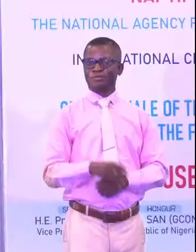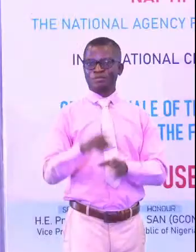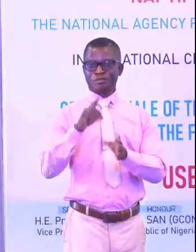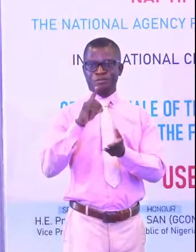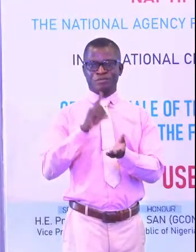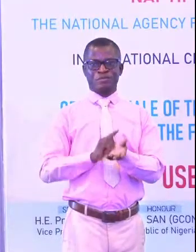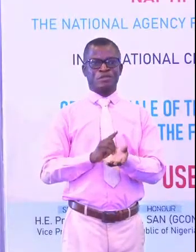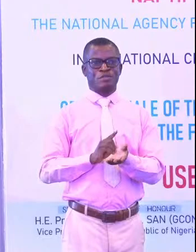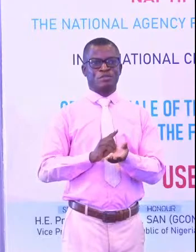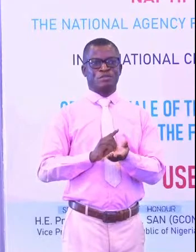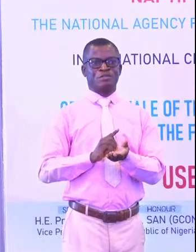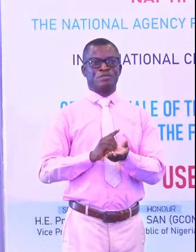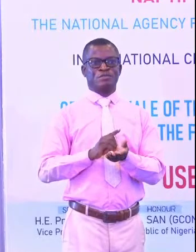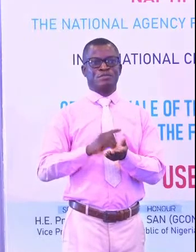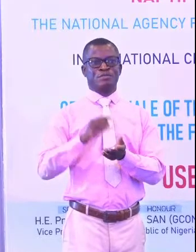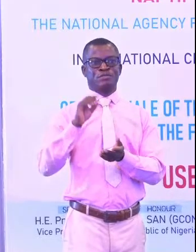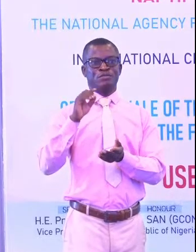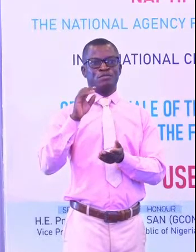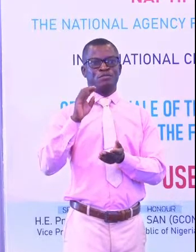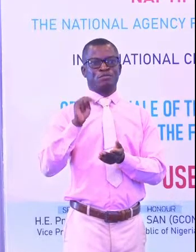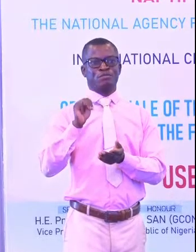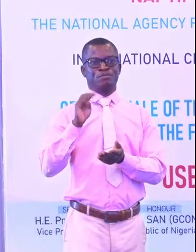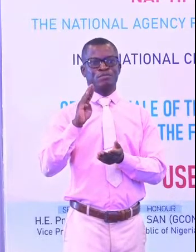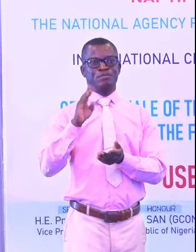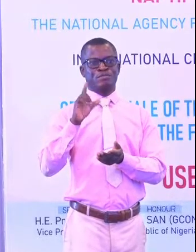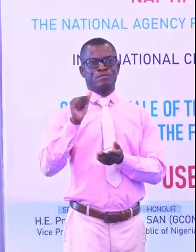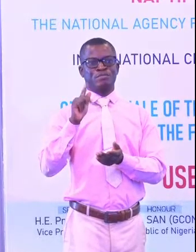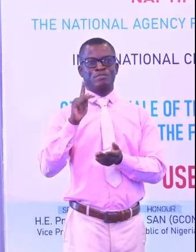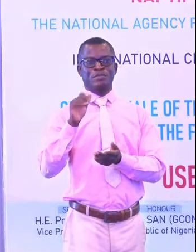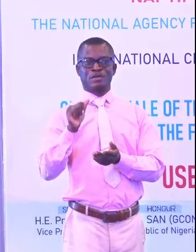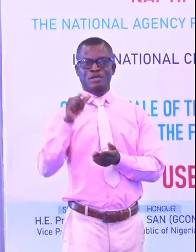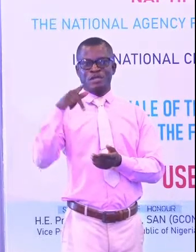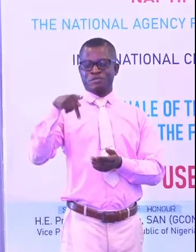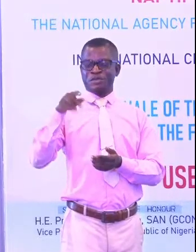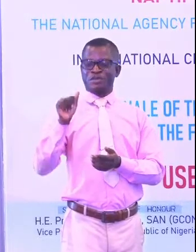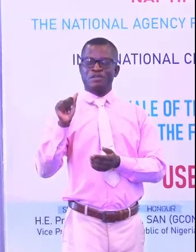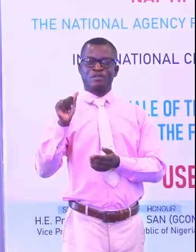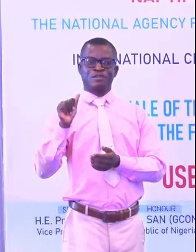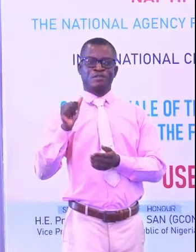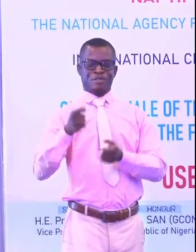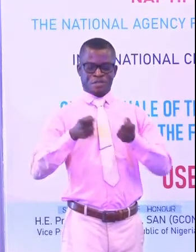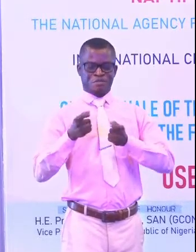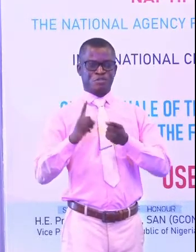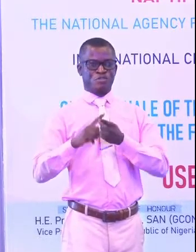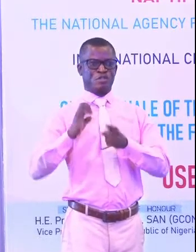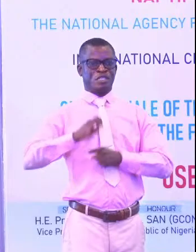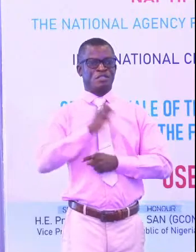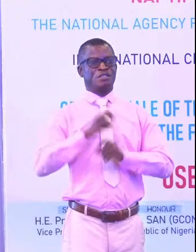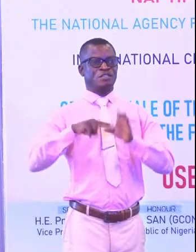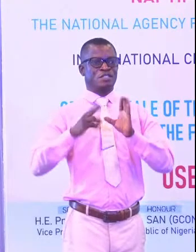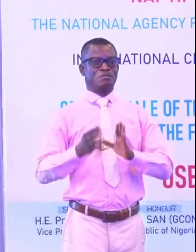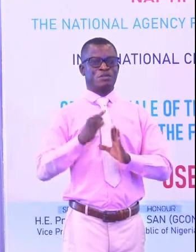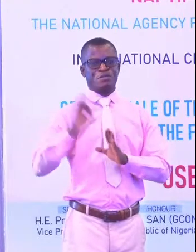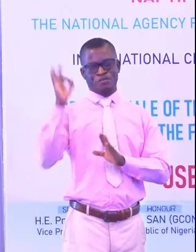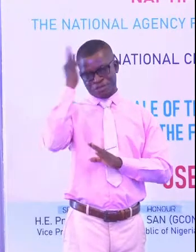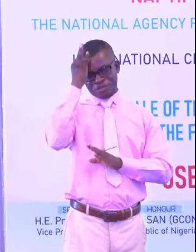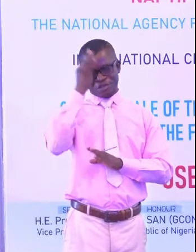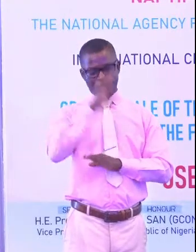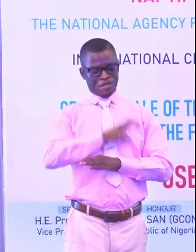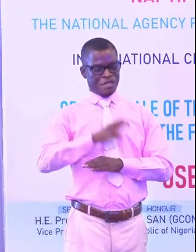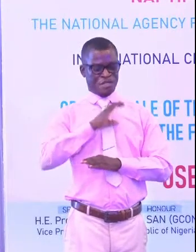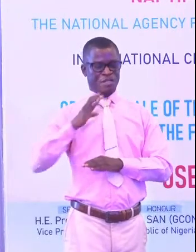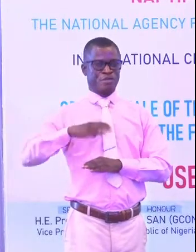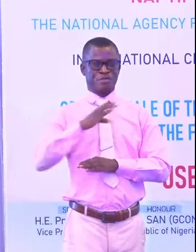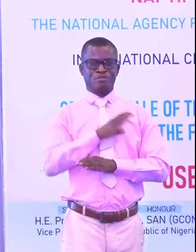Dr. Jofia Nanka Gupar is the PA Admin to the Executive Chairman of the Federal Character Commission,